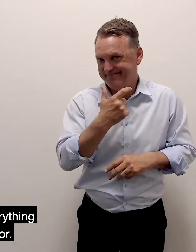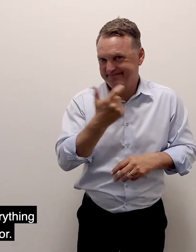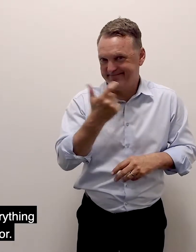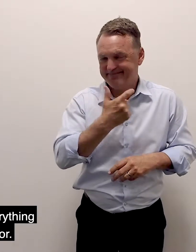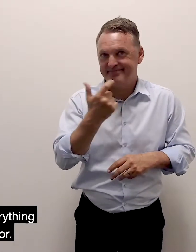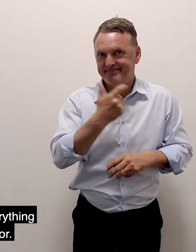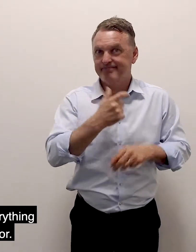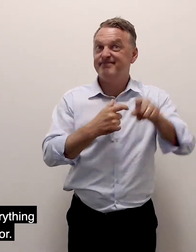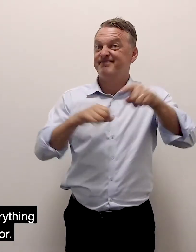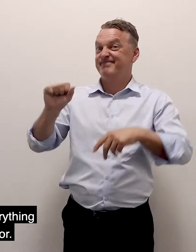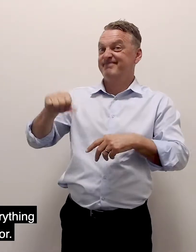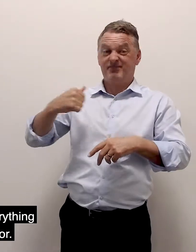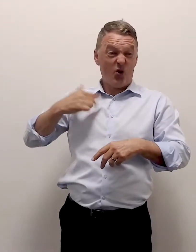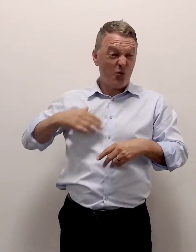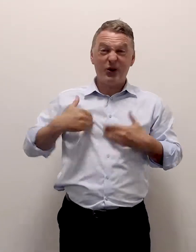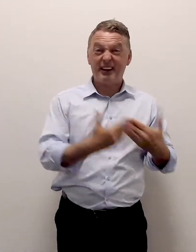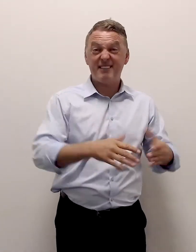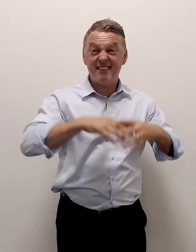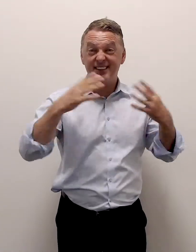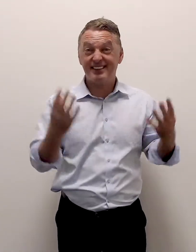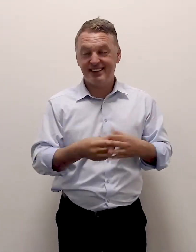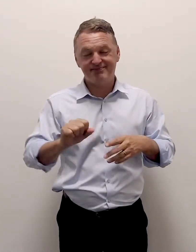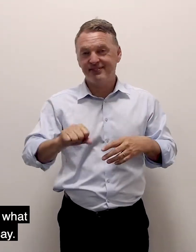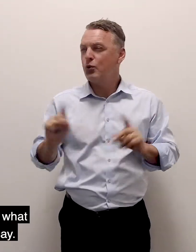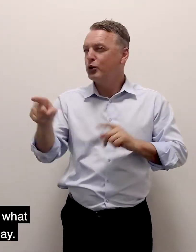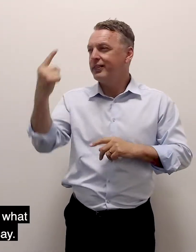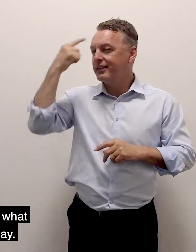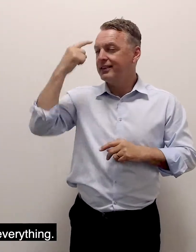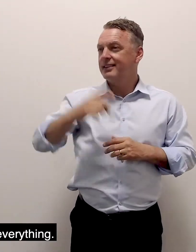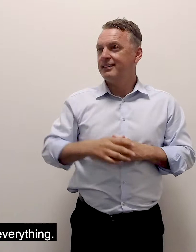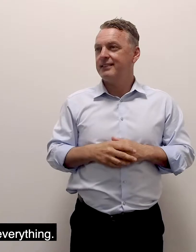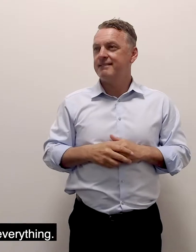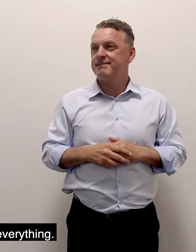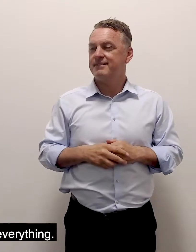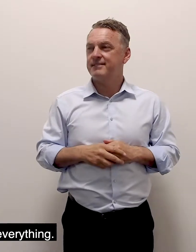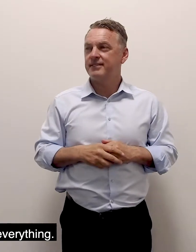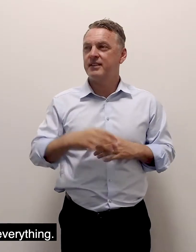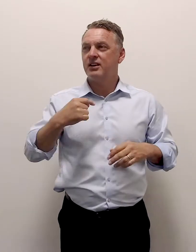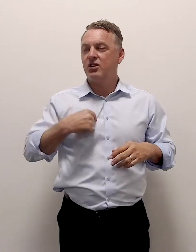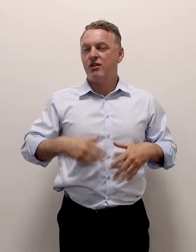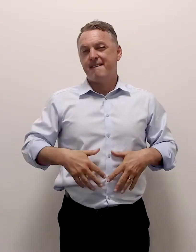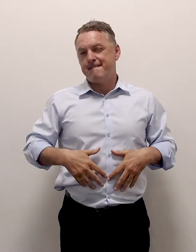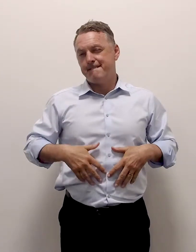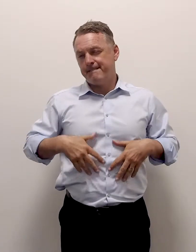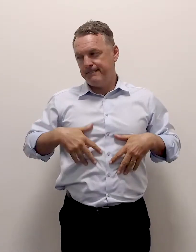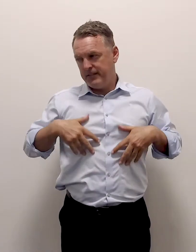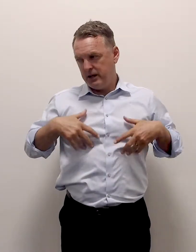give them everything they're asking for. That's what a lot of people say. I just want to give him everything. Yes.